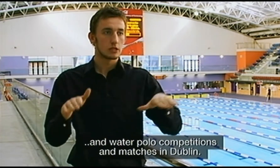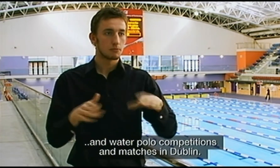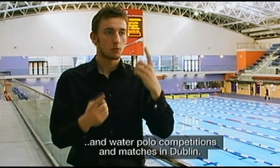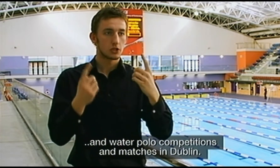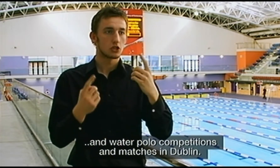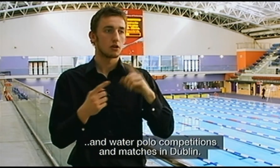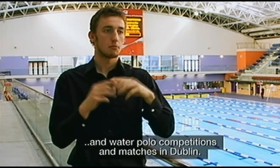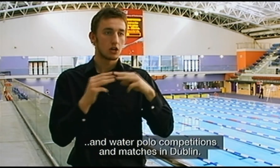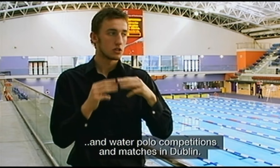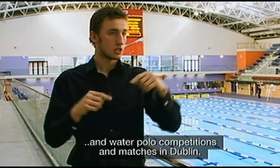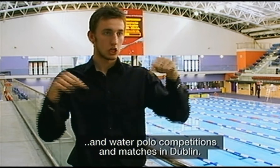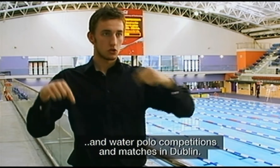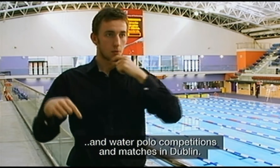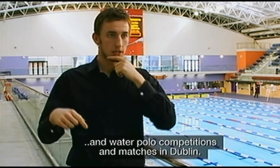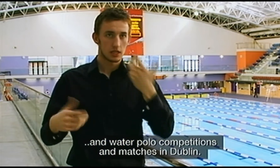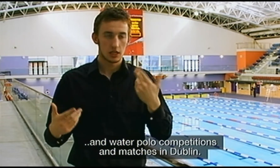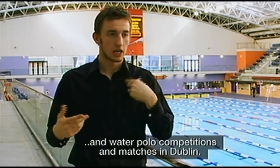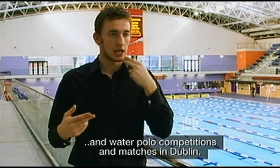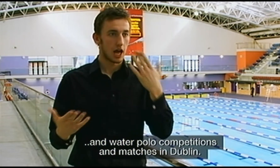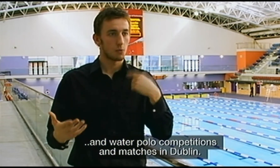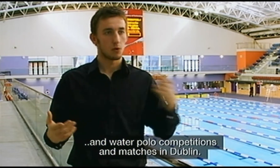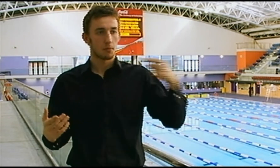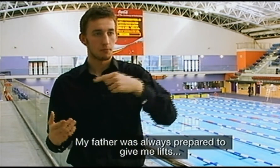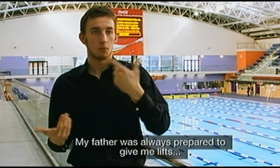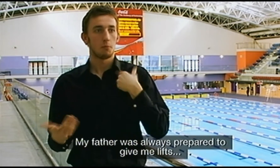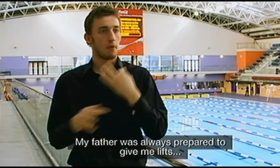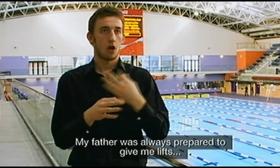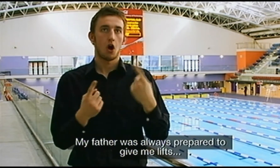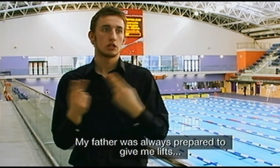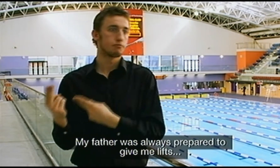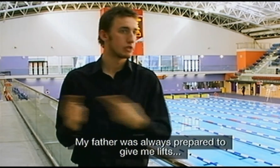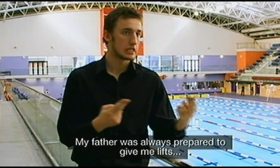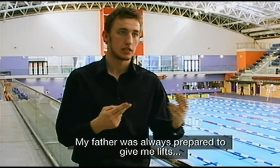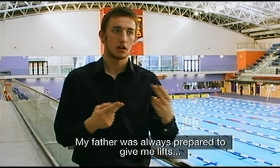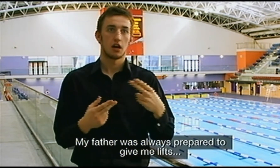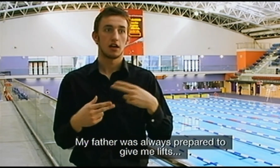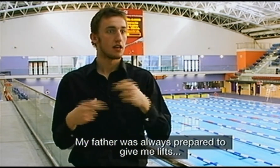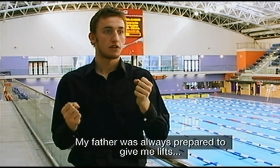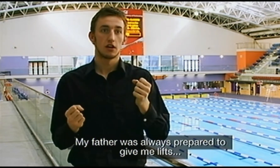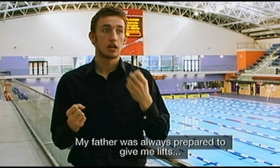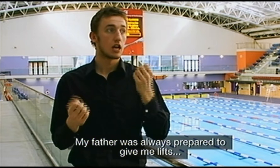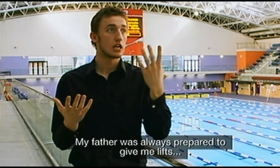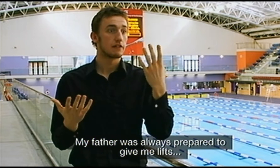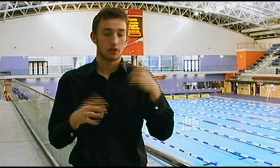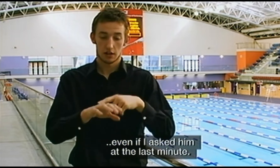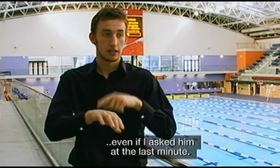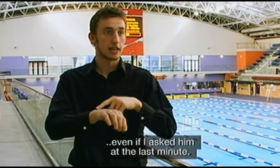polo competitions and matches in Dublin. And my father was always prepared to give me lifts, even if I